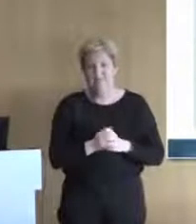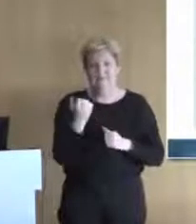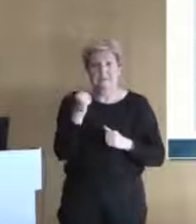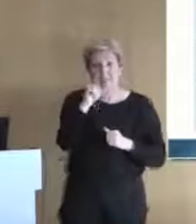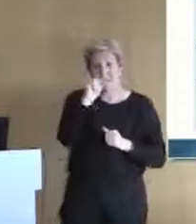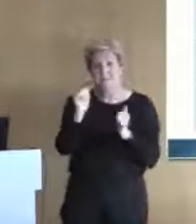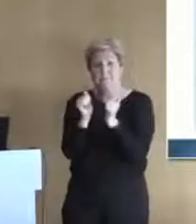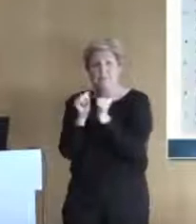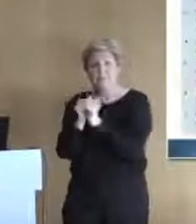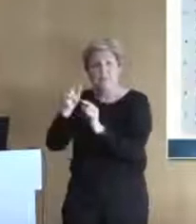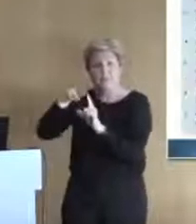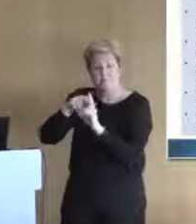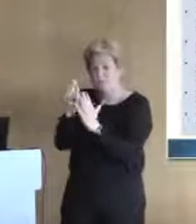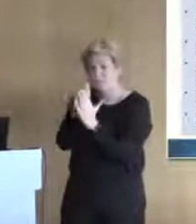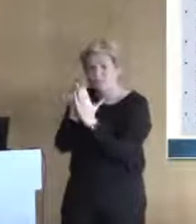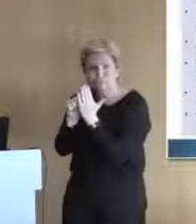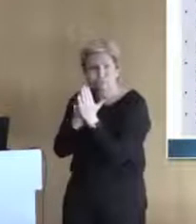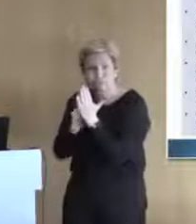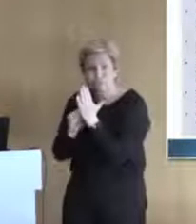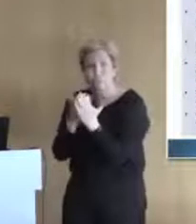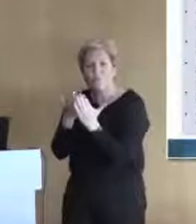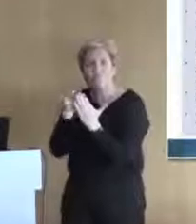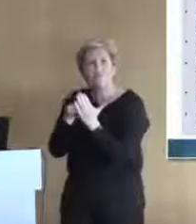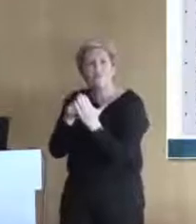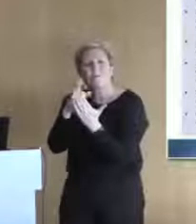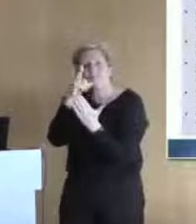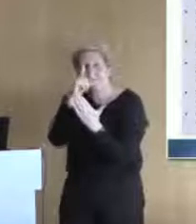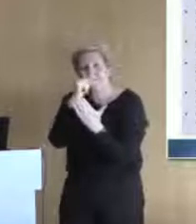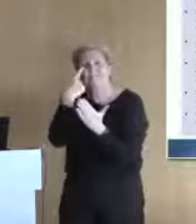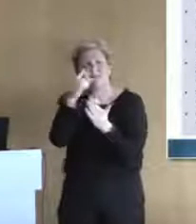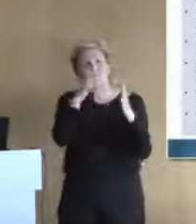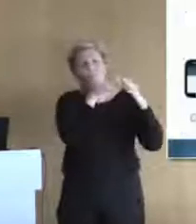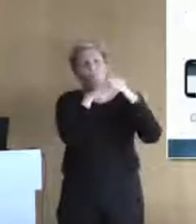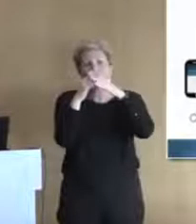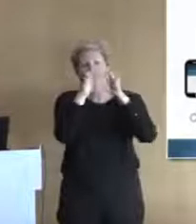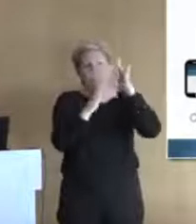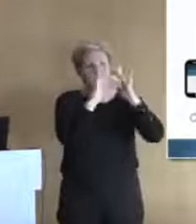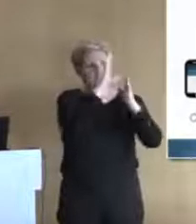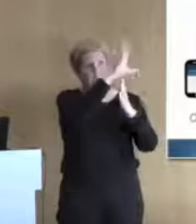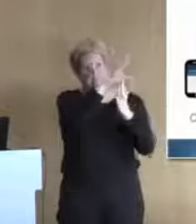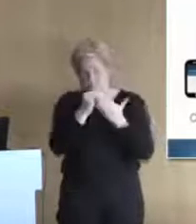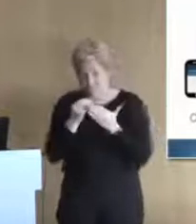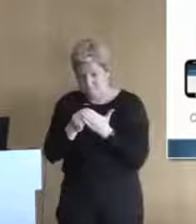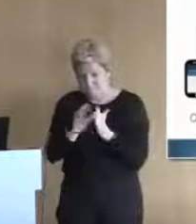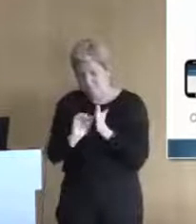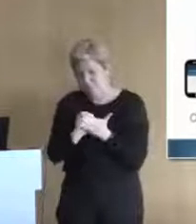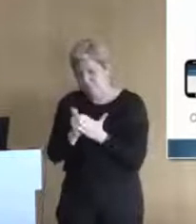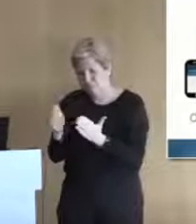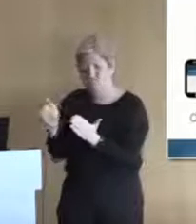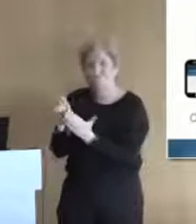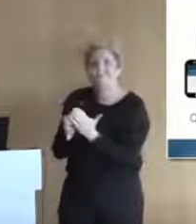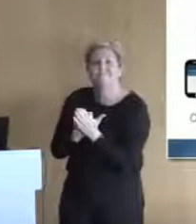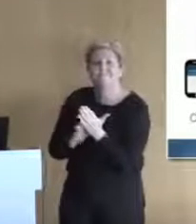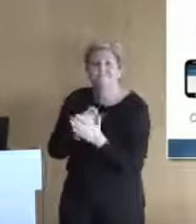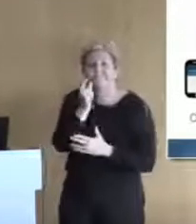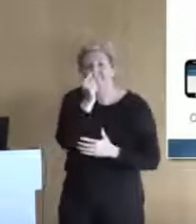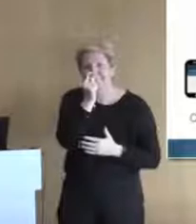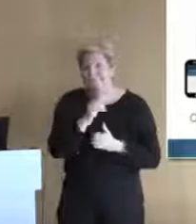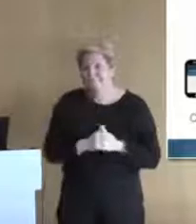you do 5 or 10 a month, absolutely do it online. It will support you much better in what you're